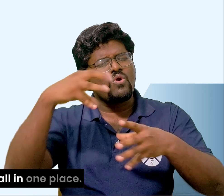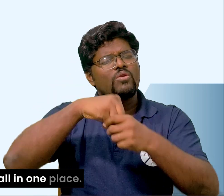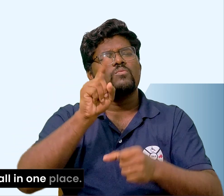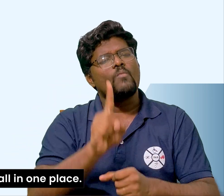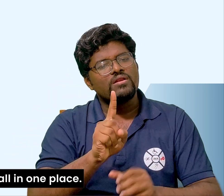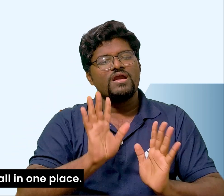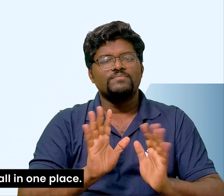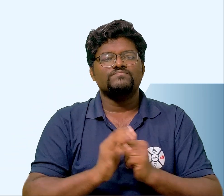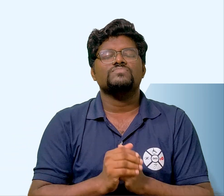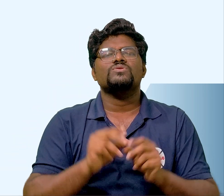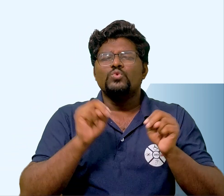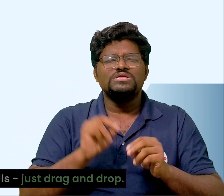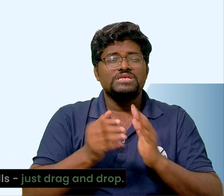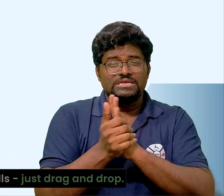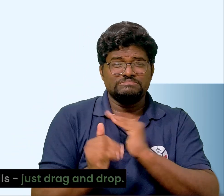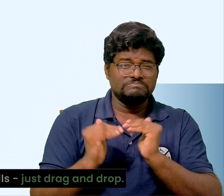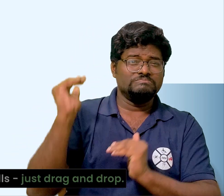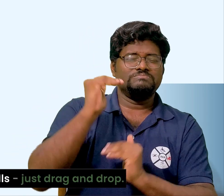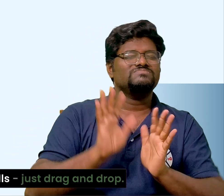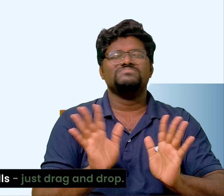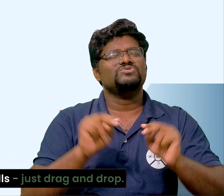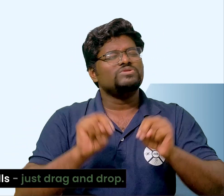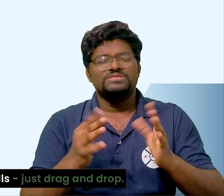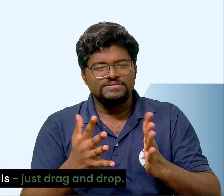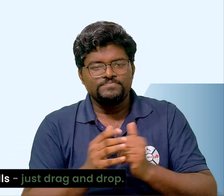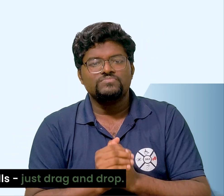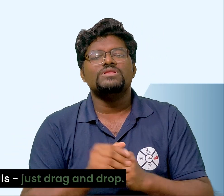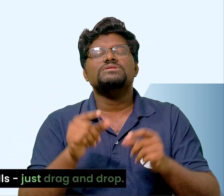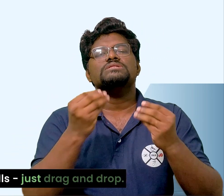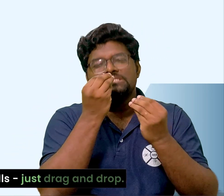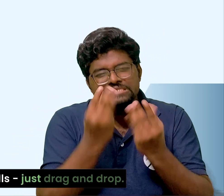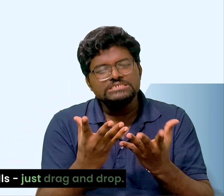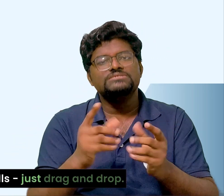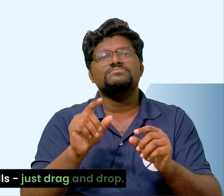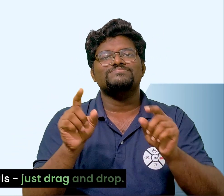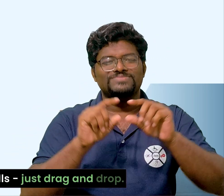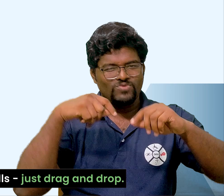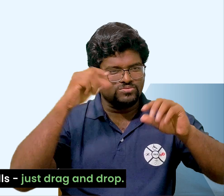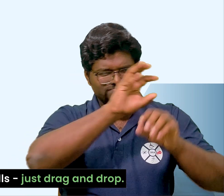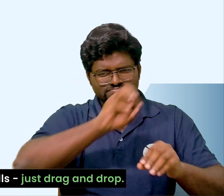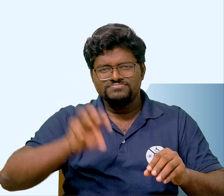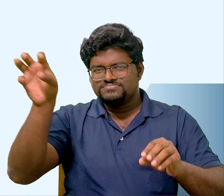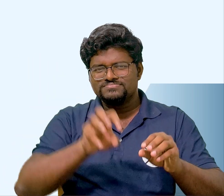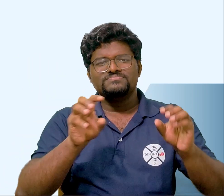one place. No need for high skills. Just drag and drop.